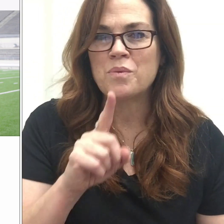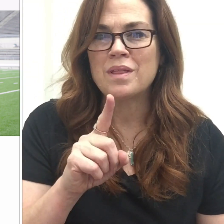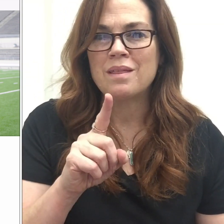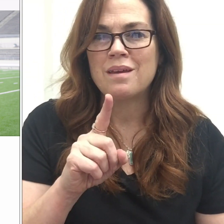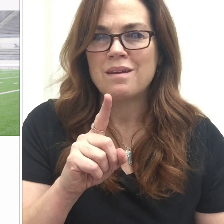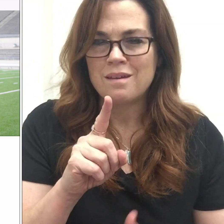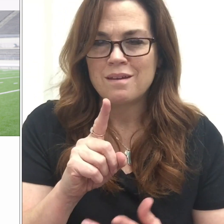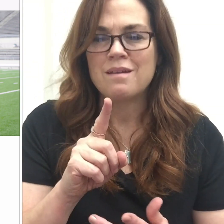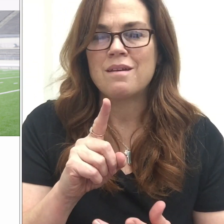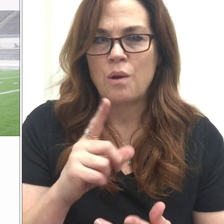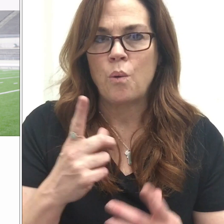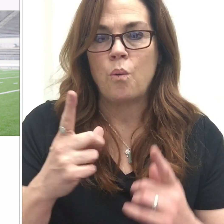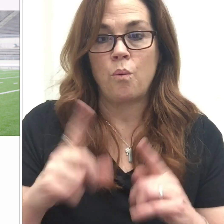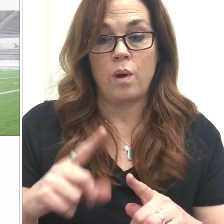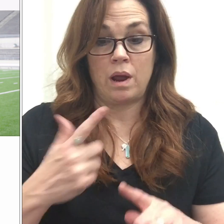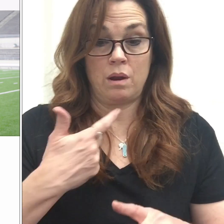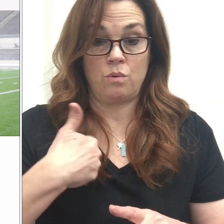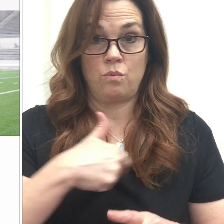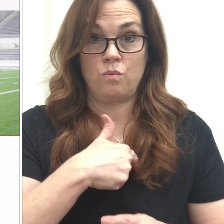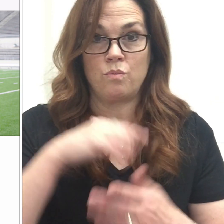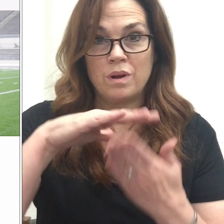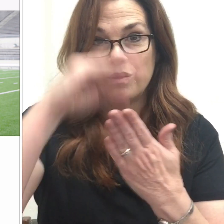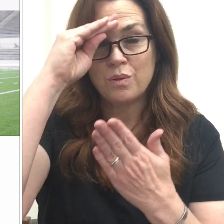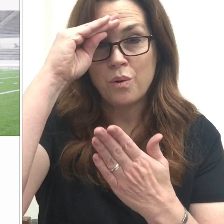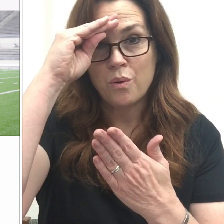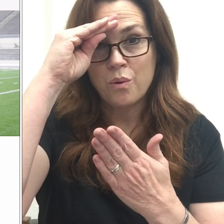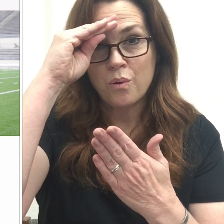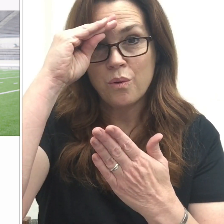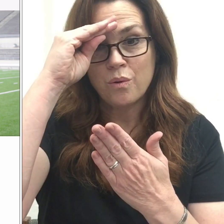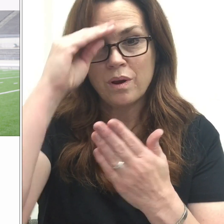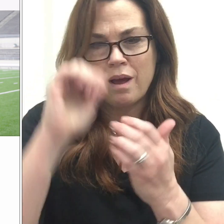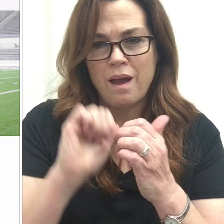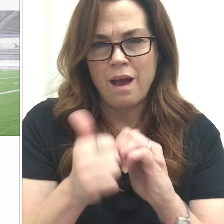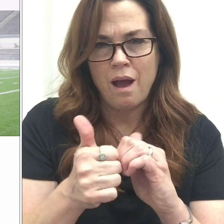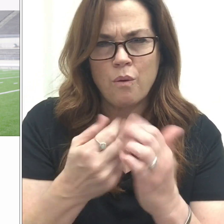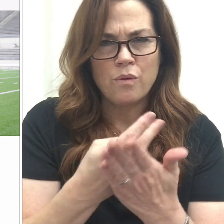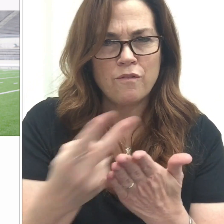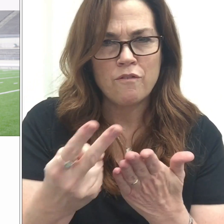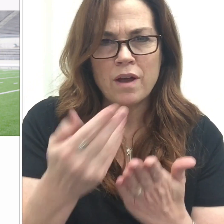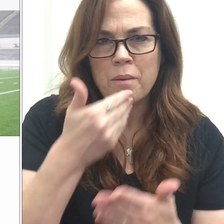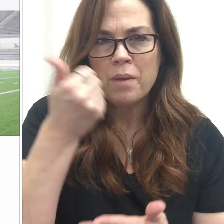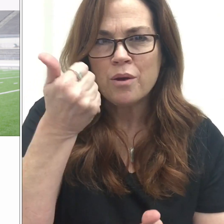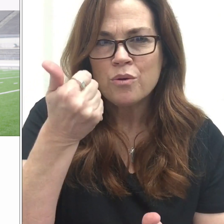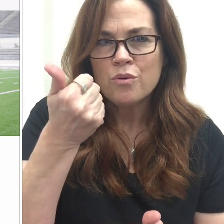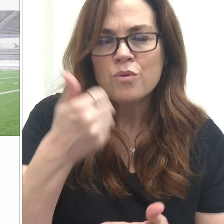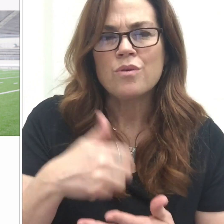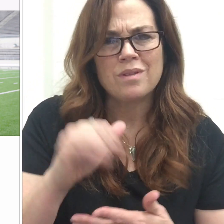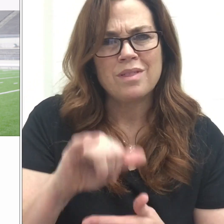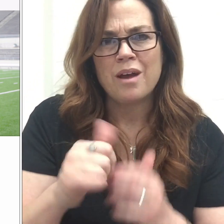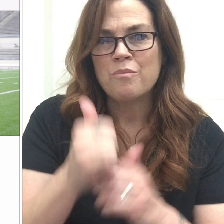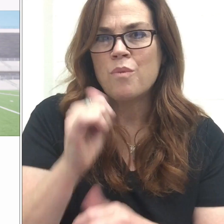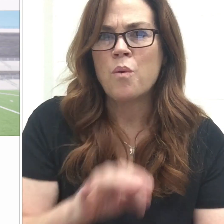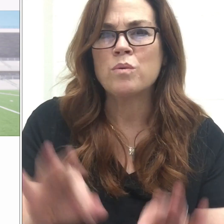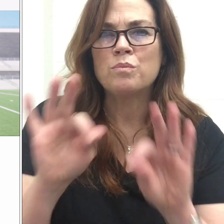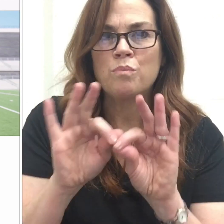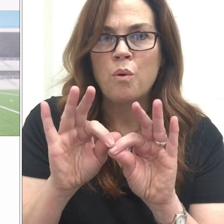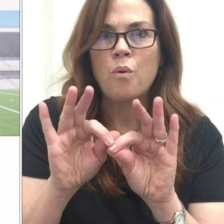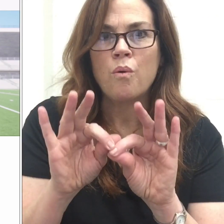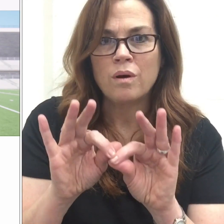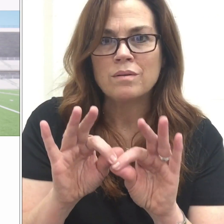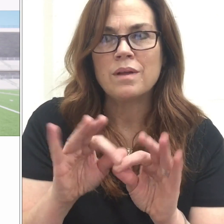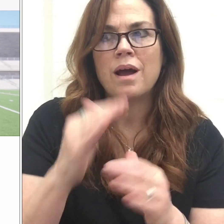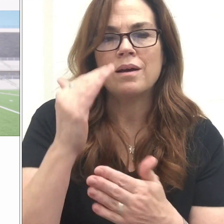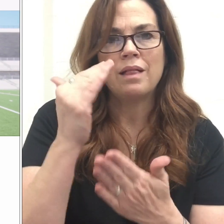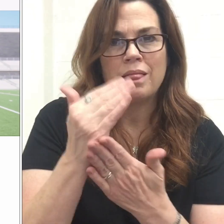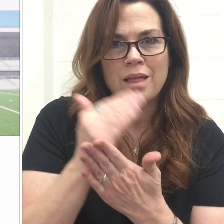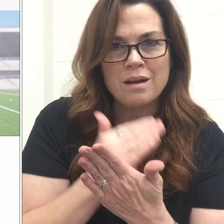the most important lesson sports has to teach us, how to fail better, the impact of the loss,